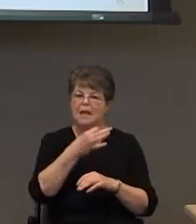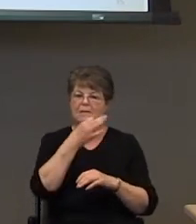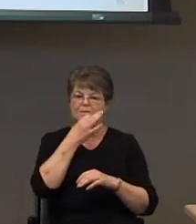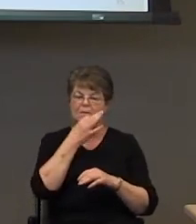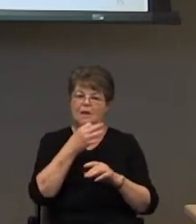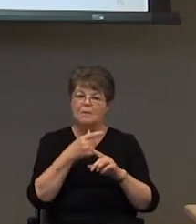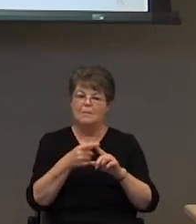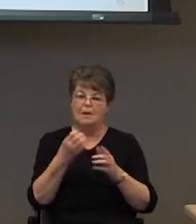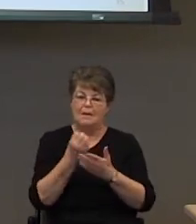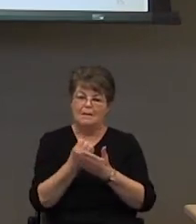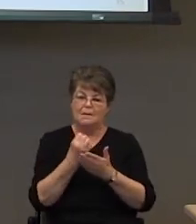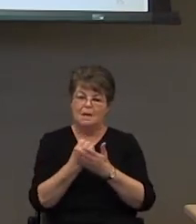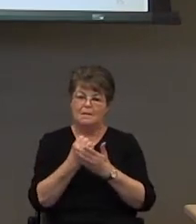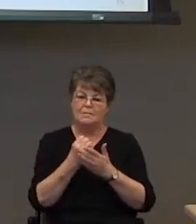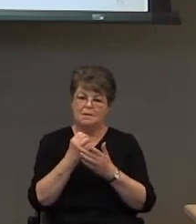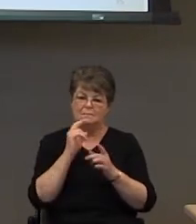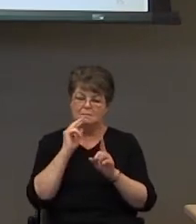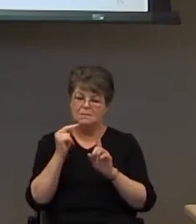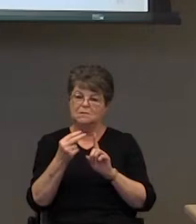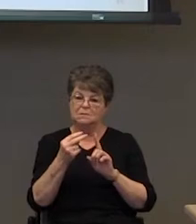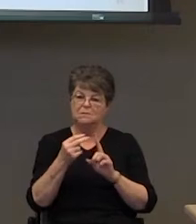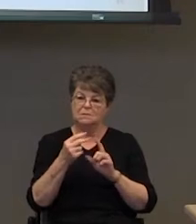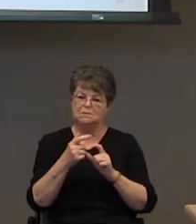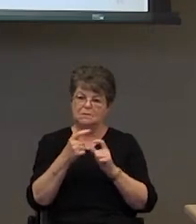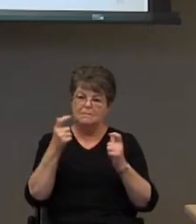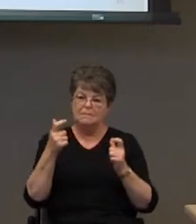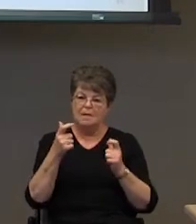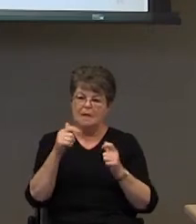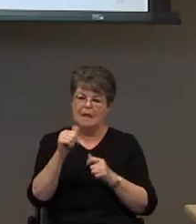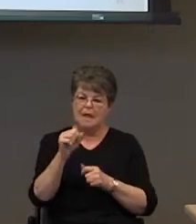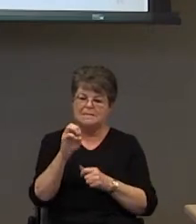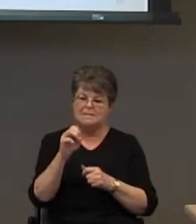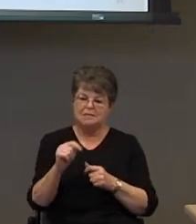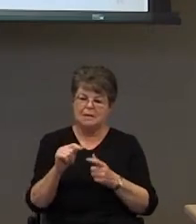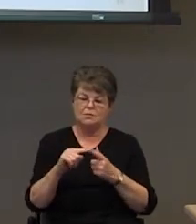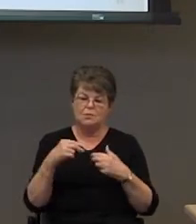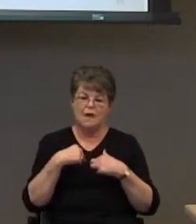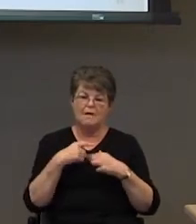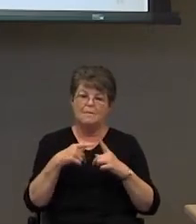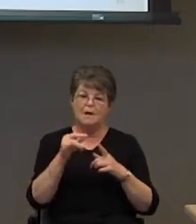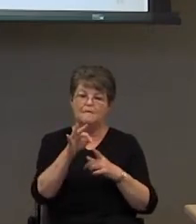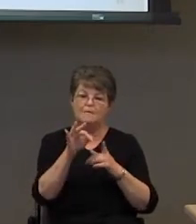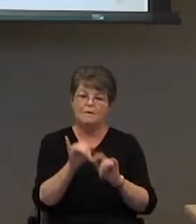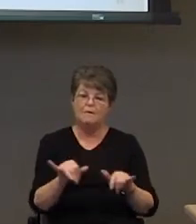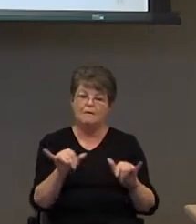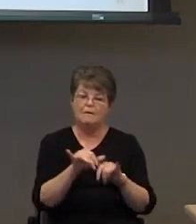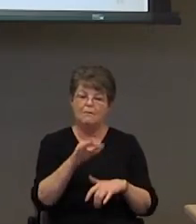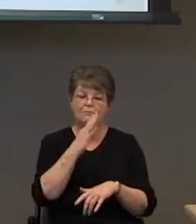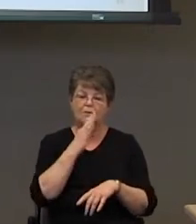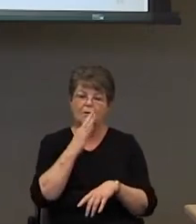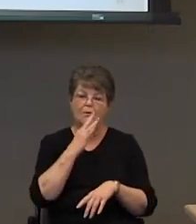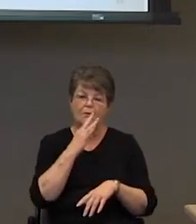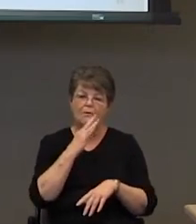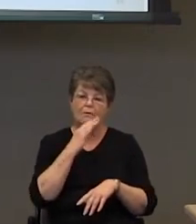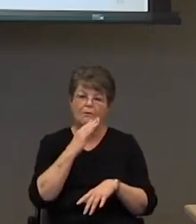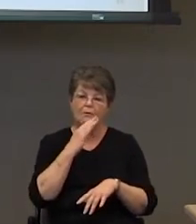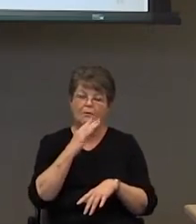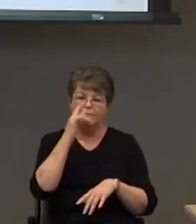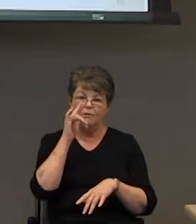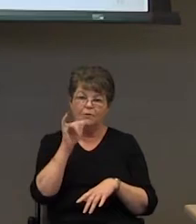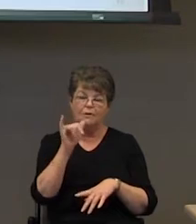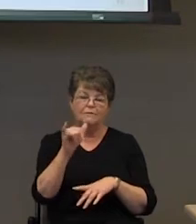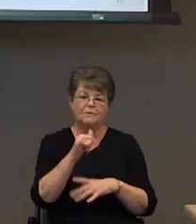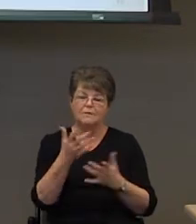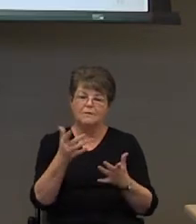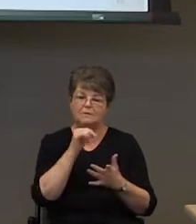economic development standpoint, it's a tremendous asset to have, but talking about it is not going to get you there. You can continue to talk about it forever. Let's get